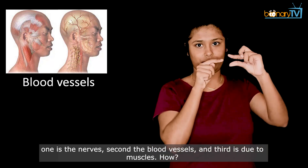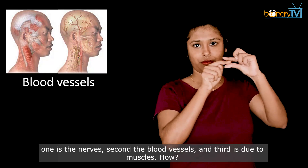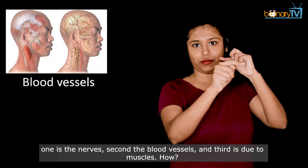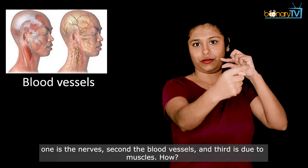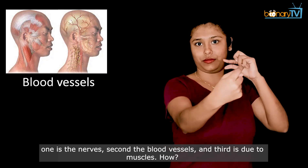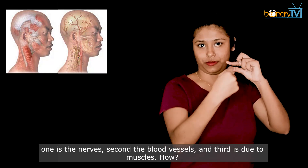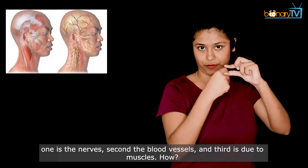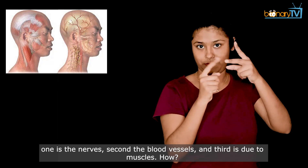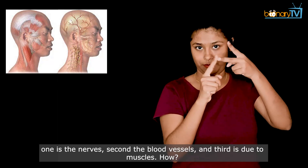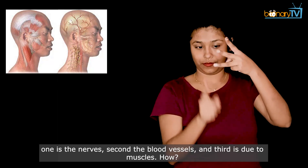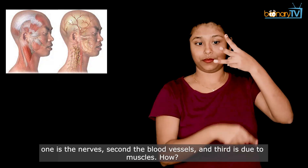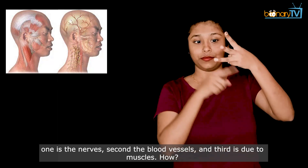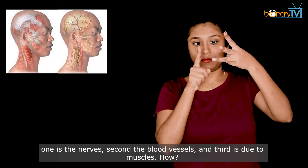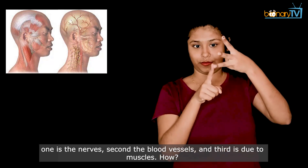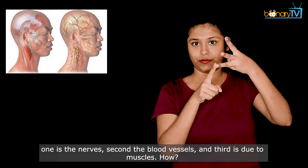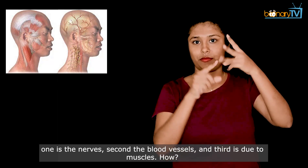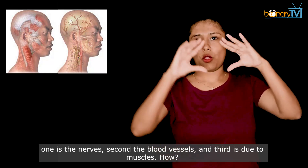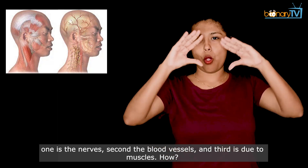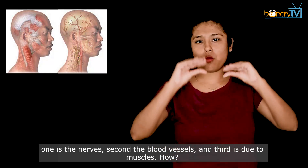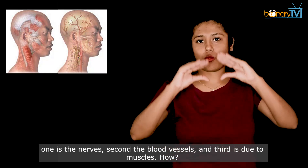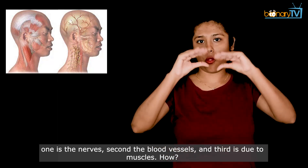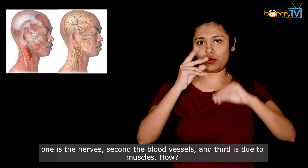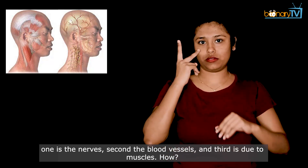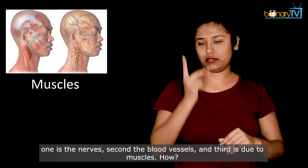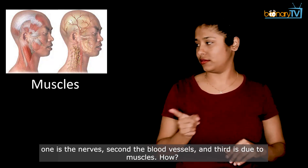And third is due to muscles.